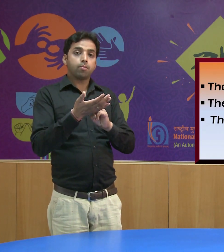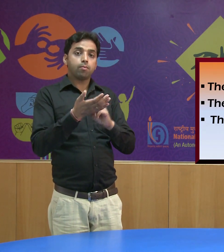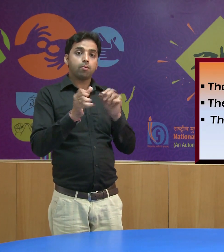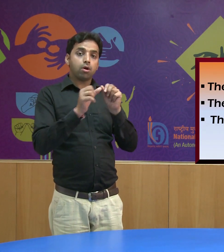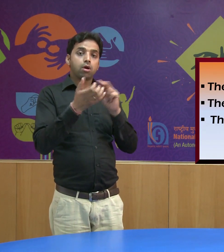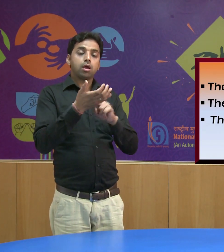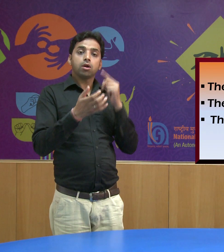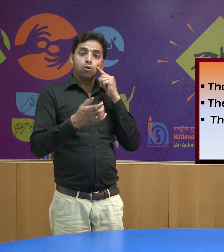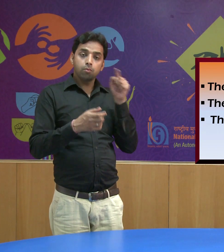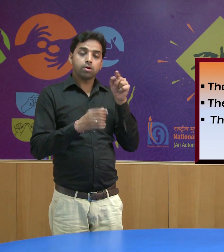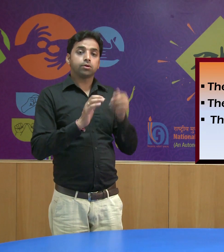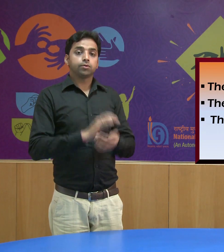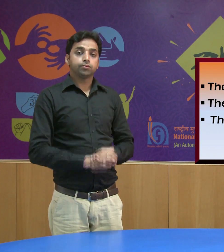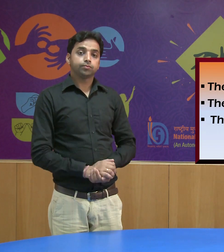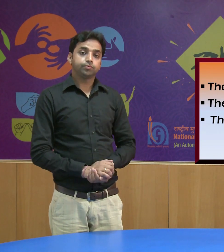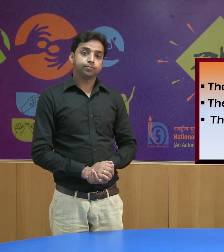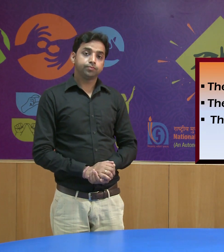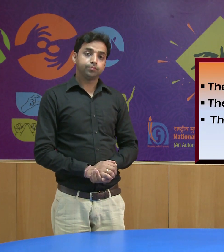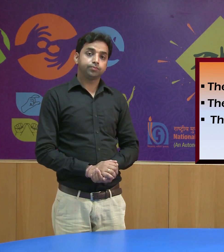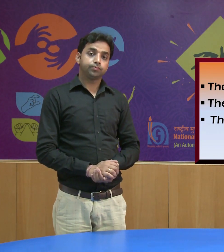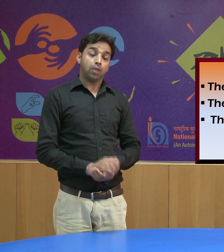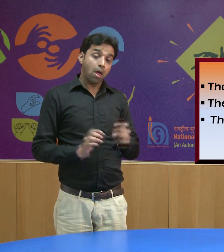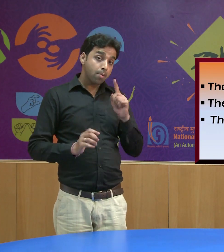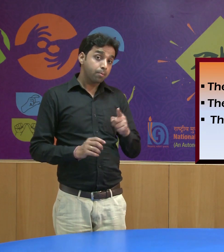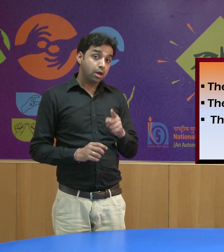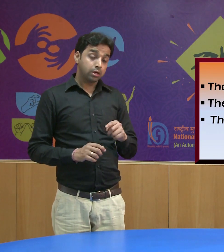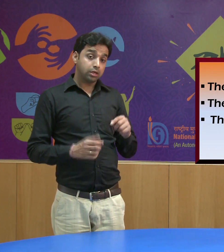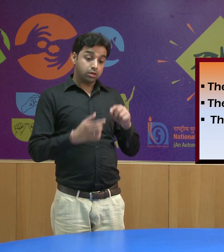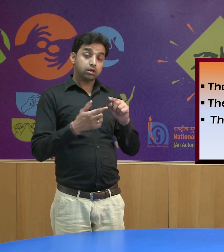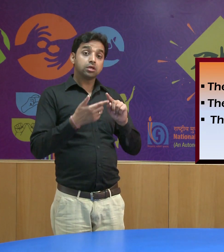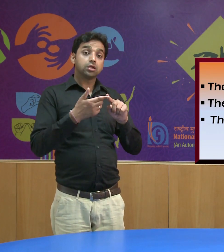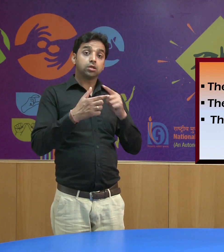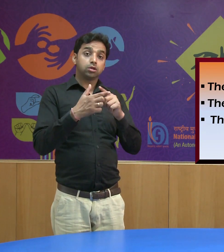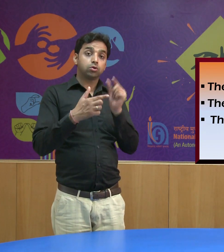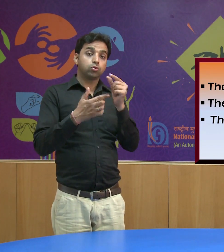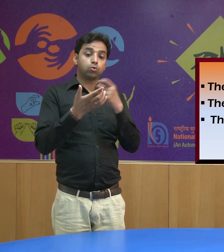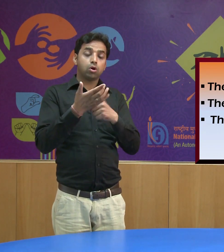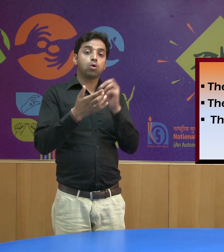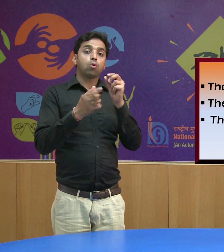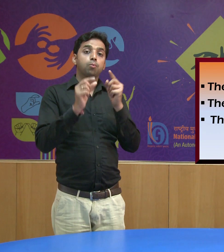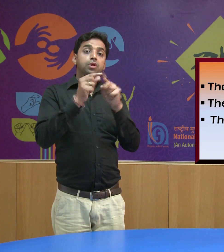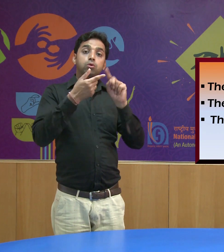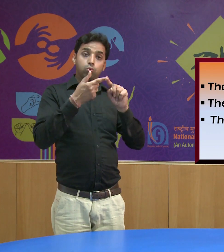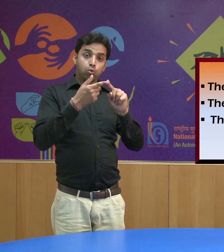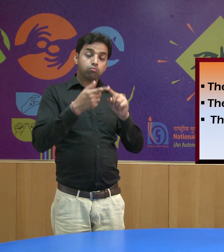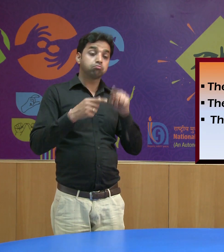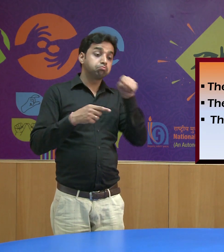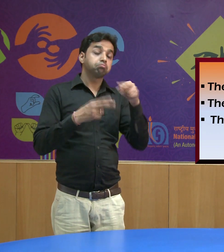But in Europe, They became famous